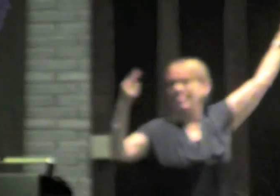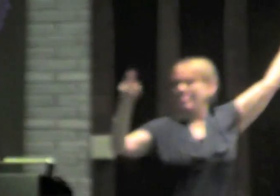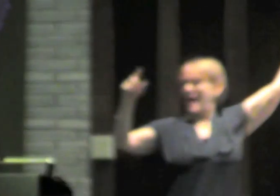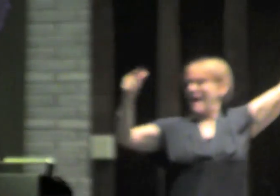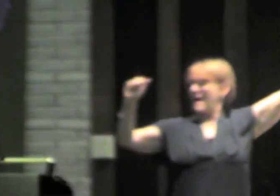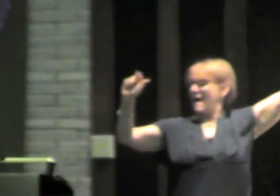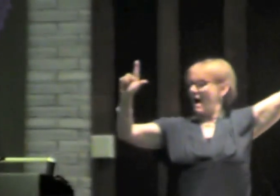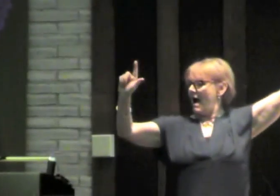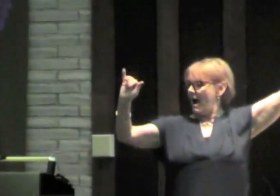manufacturing place.